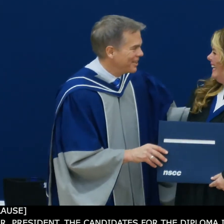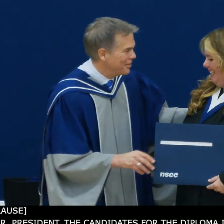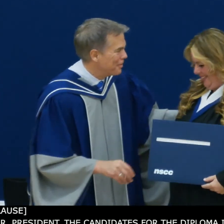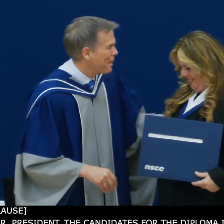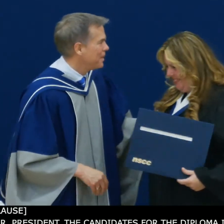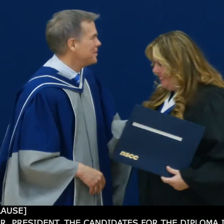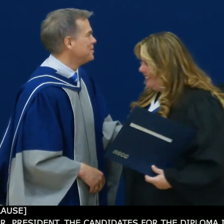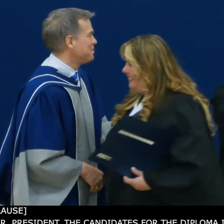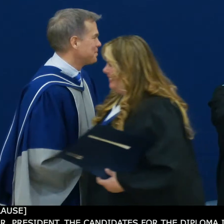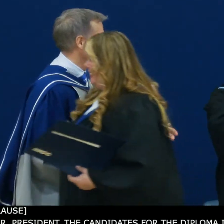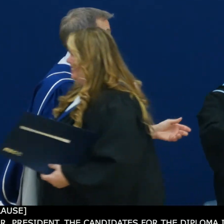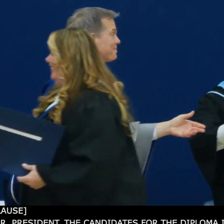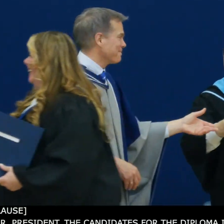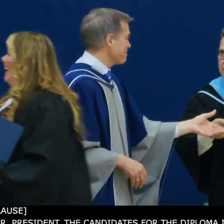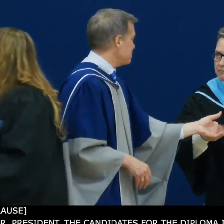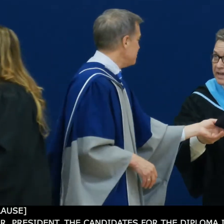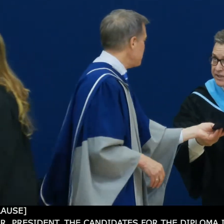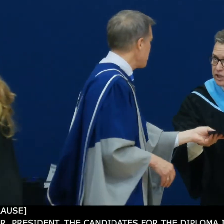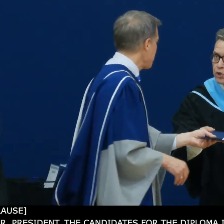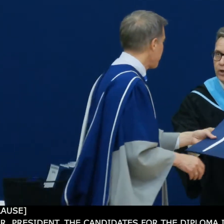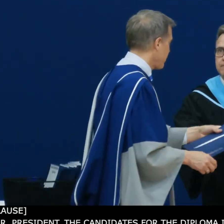Alicia Ekianabo.